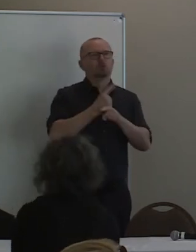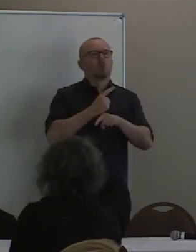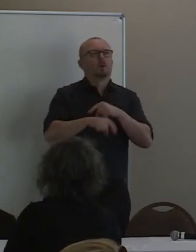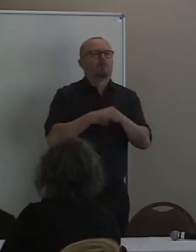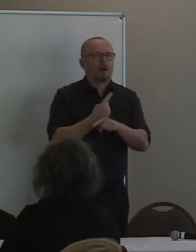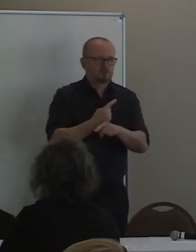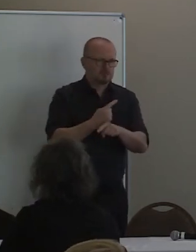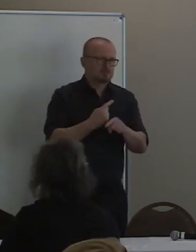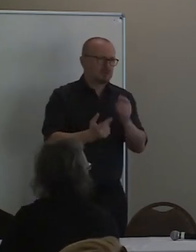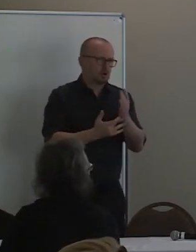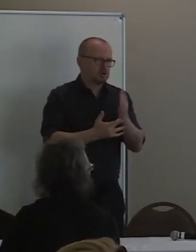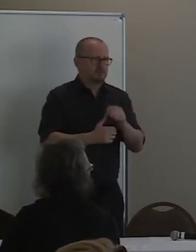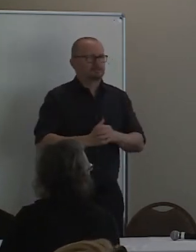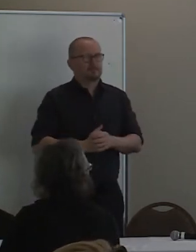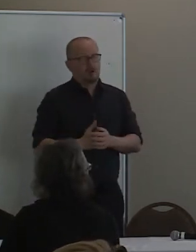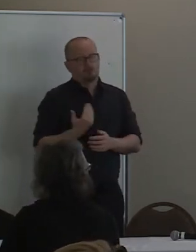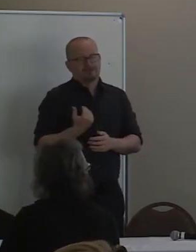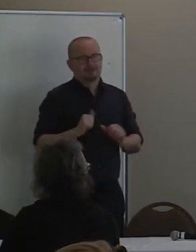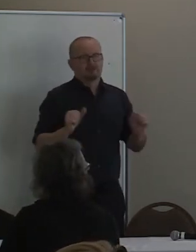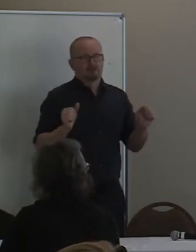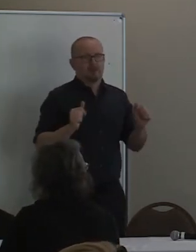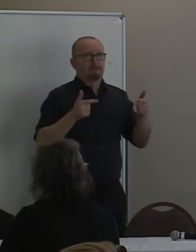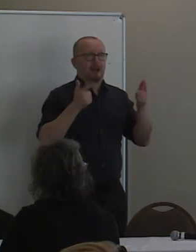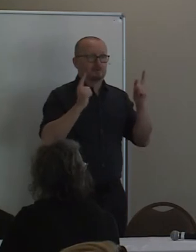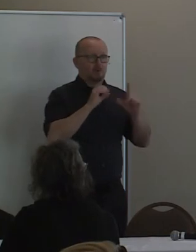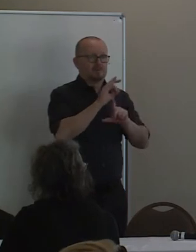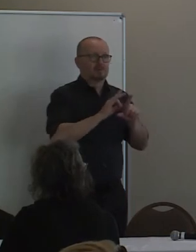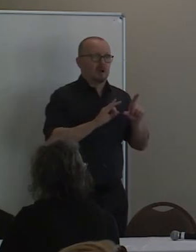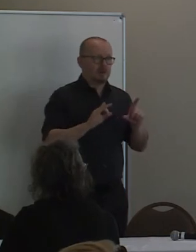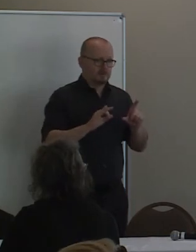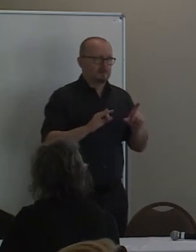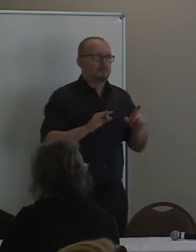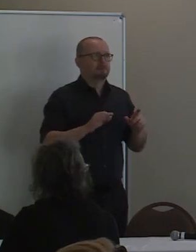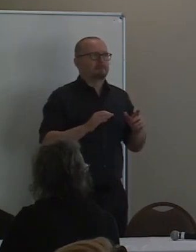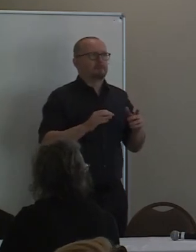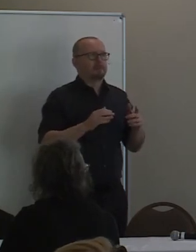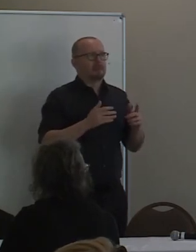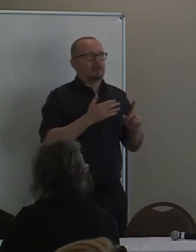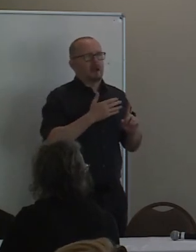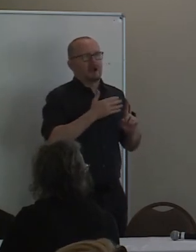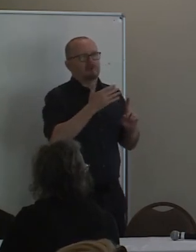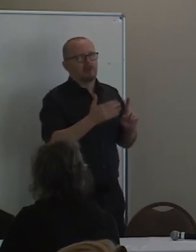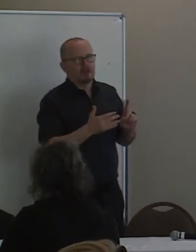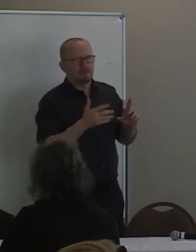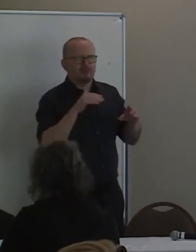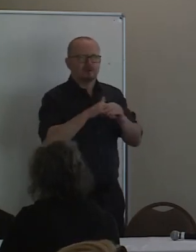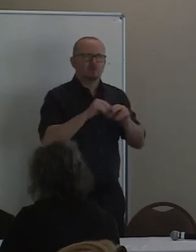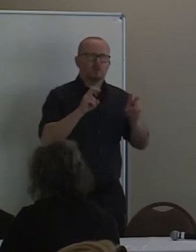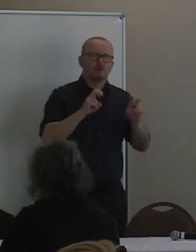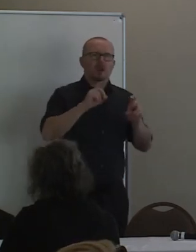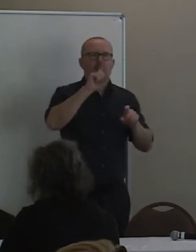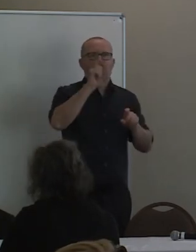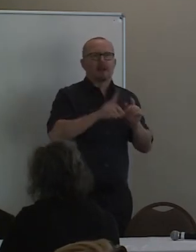And I recently completed a Master of Design. The past 3 months after that, I've been at Lightning Lab GovTech, which is like an accelerator program